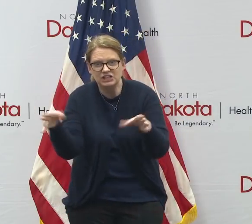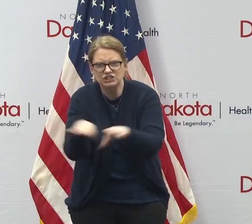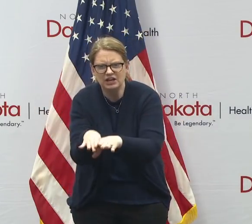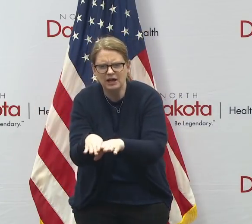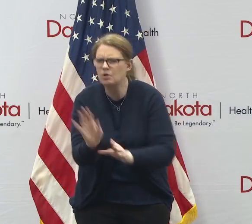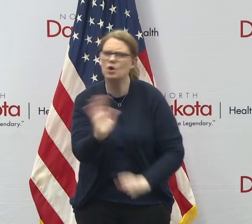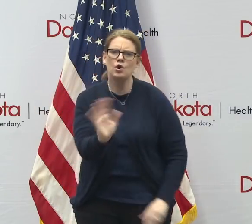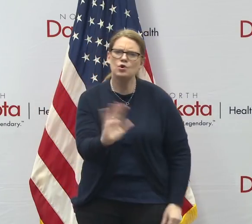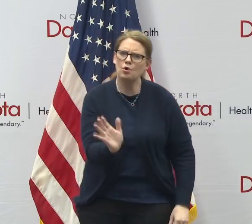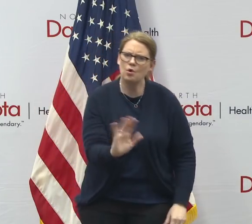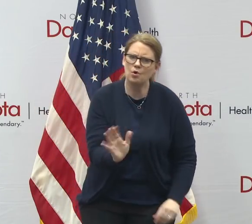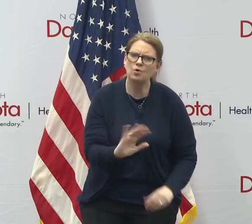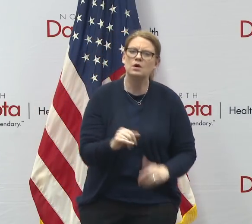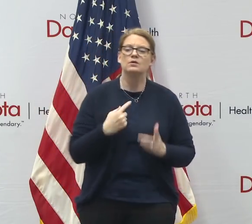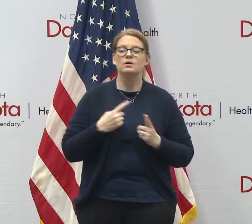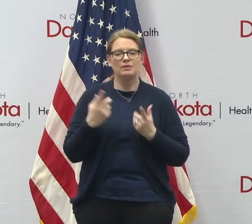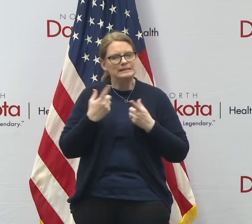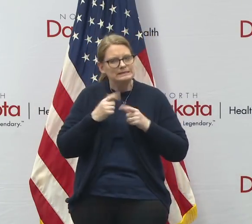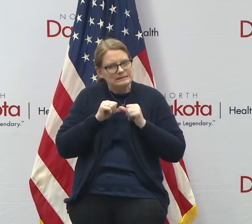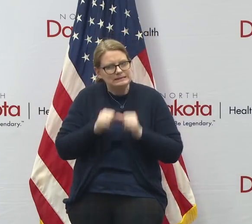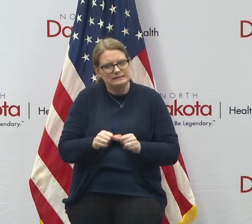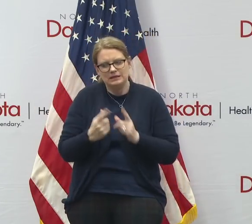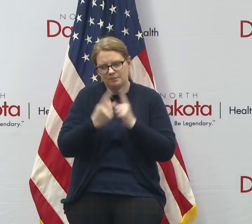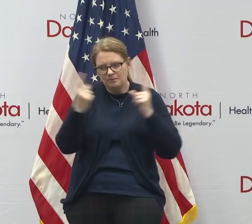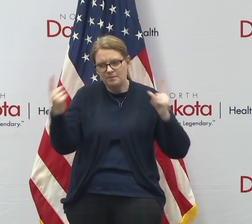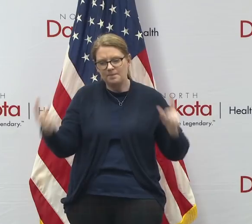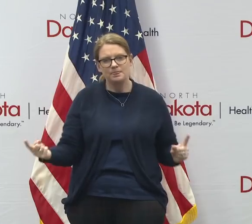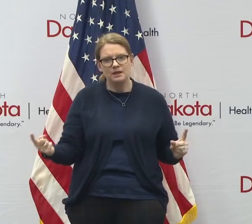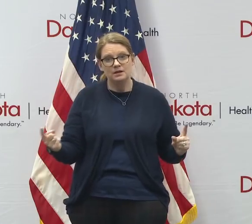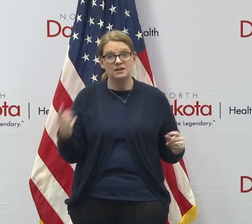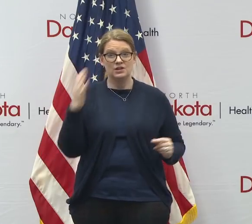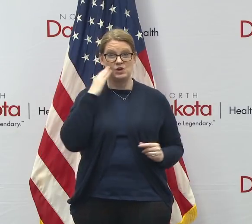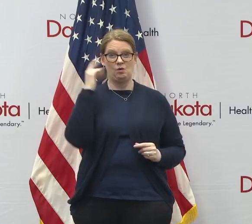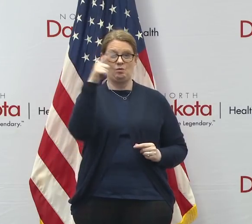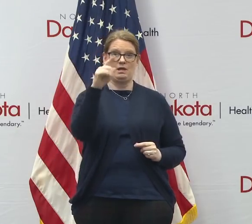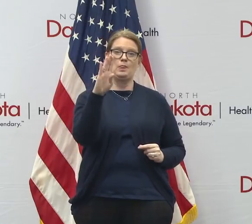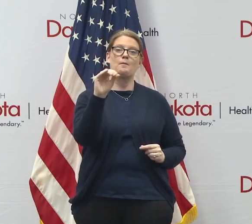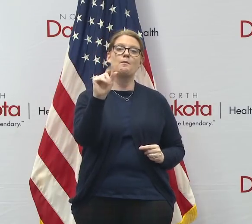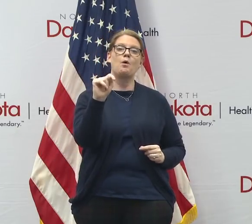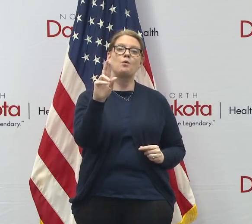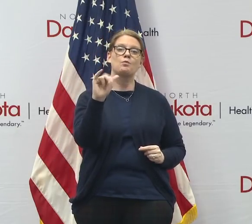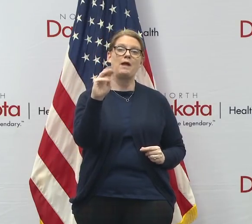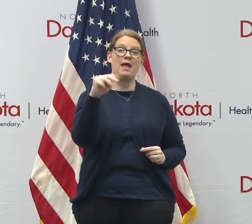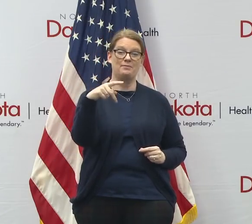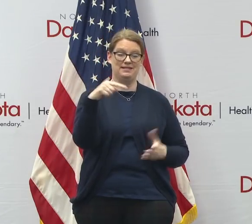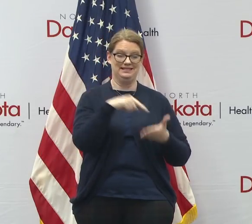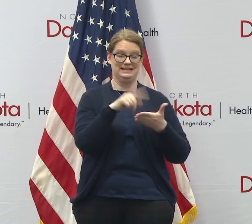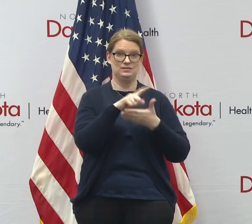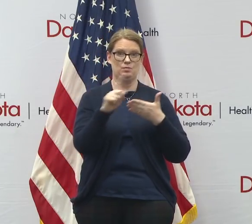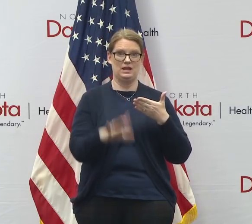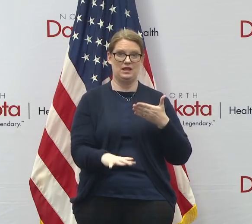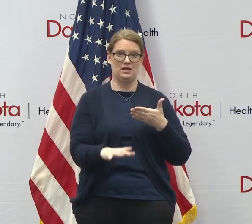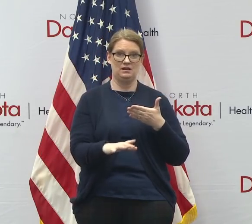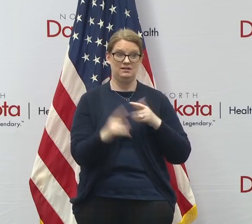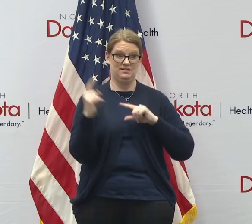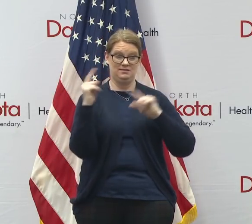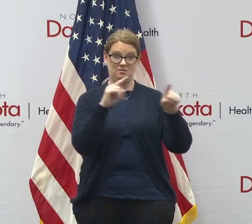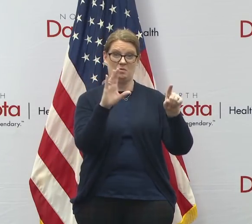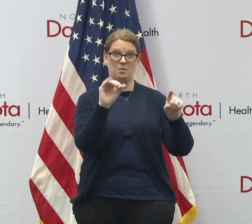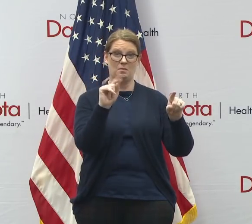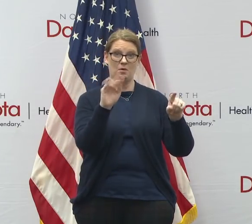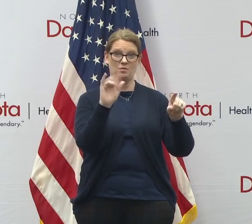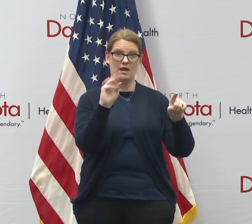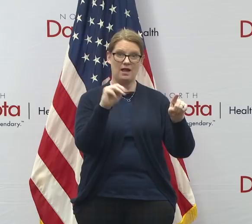proper distancing. It's to make sure that we're here. So if you're at the boat ramp or going there this weekend, again, please